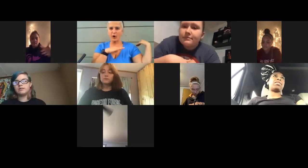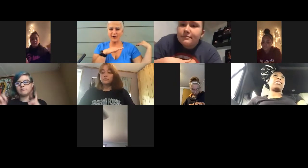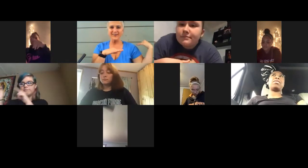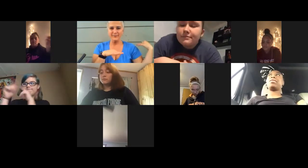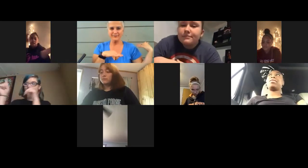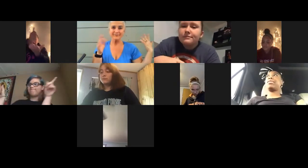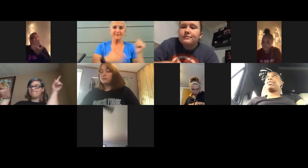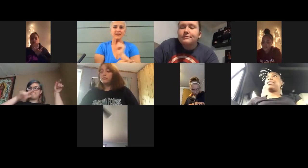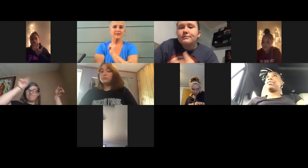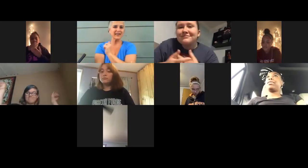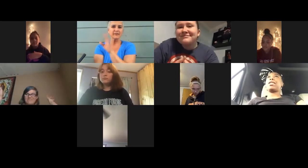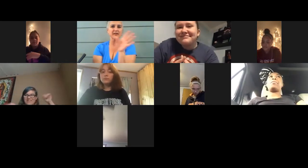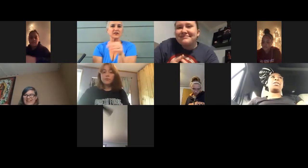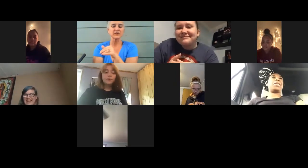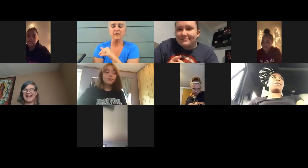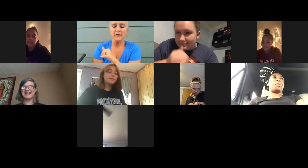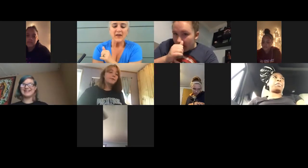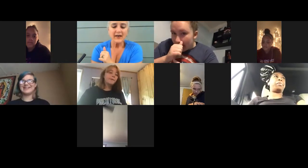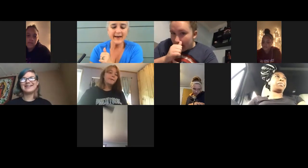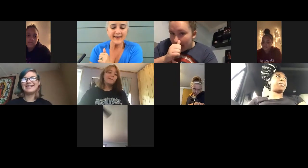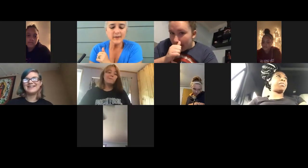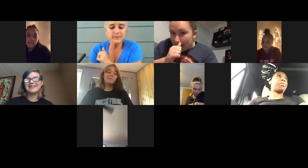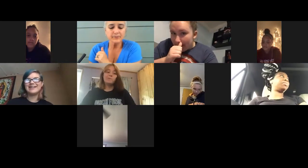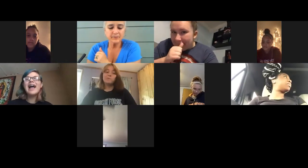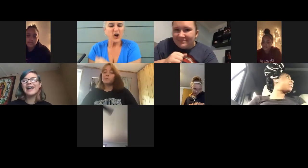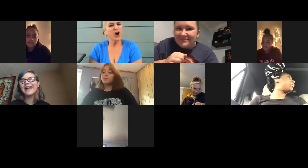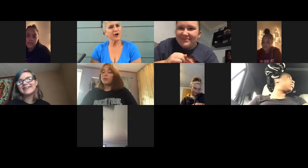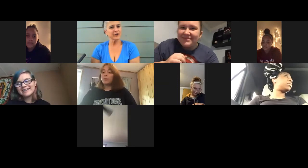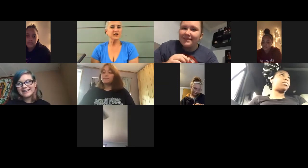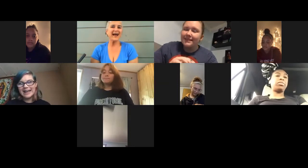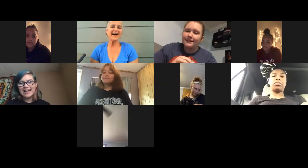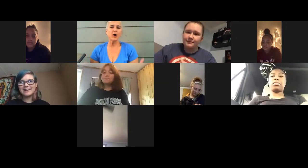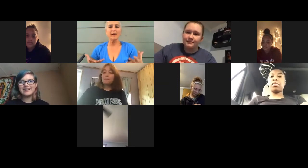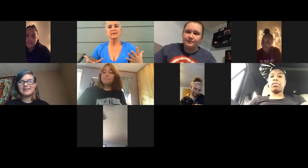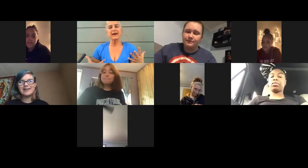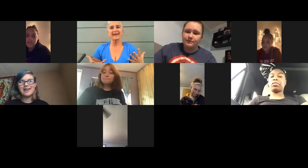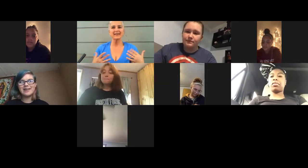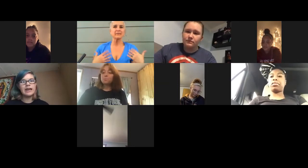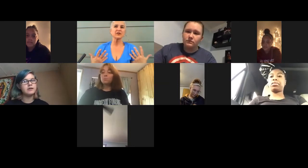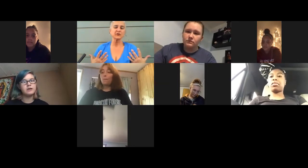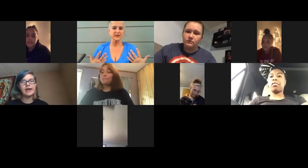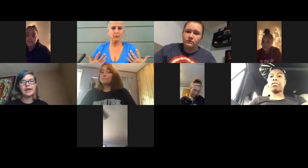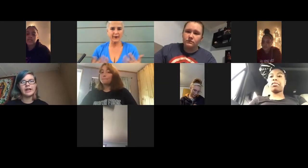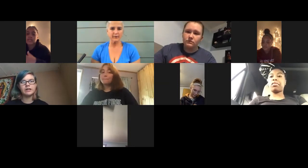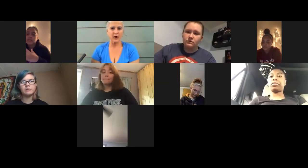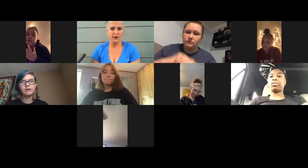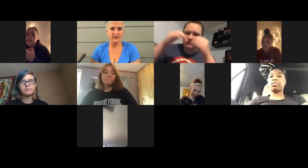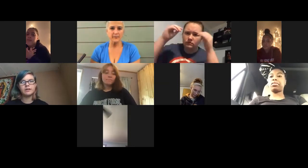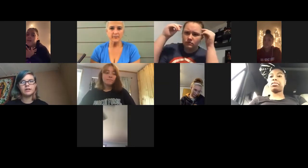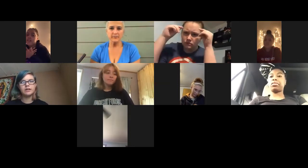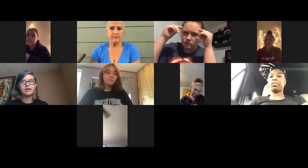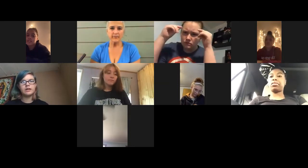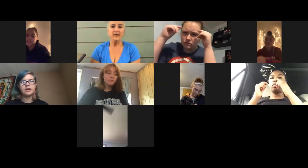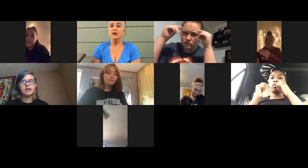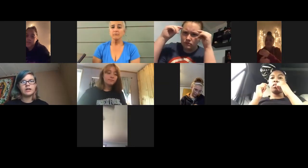bags to my car. That happens at least once a month. Hurt. Ow, I'm in pain. I'm injured somewhere.